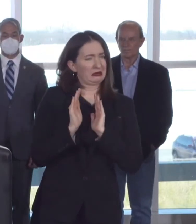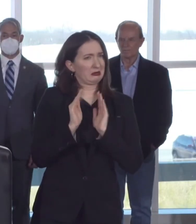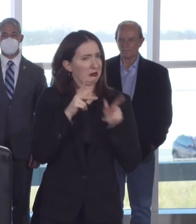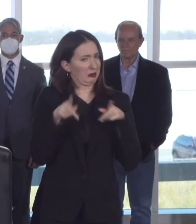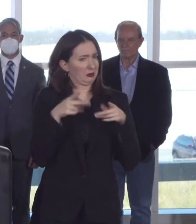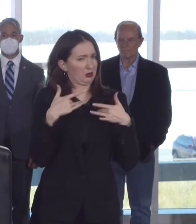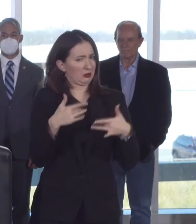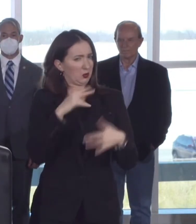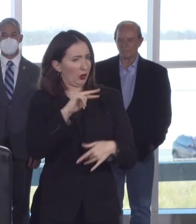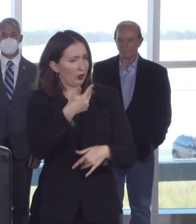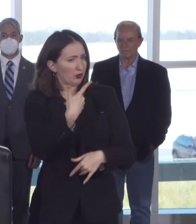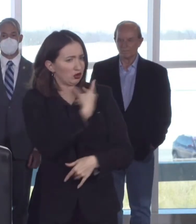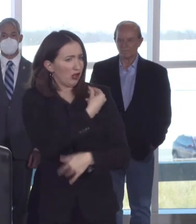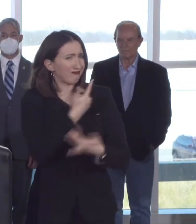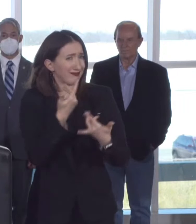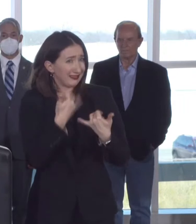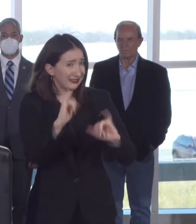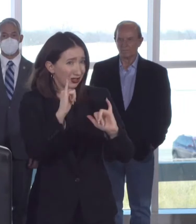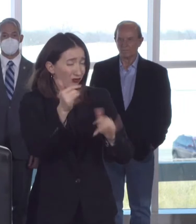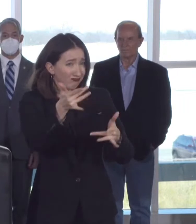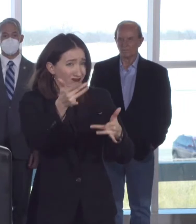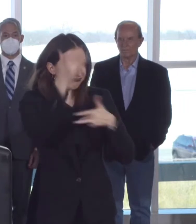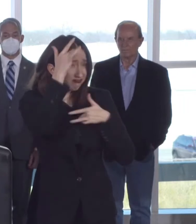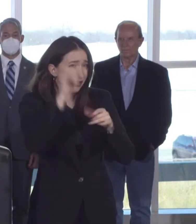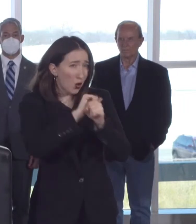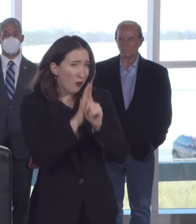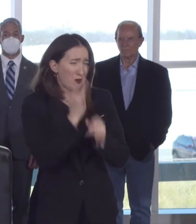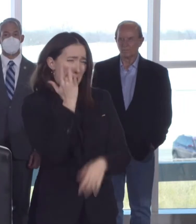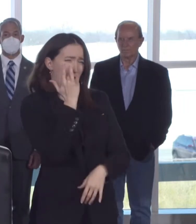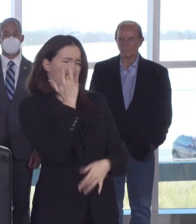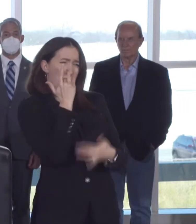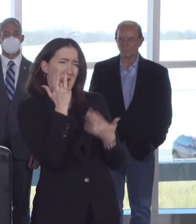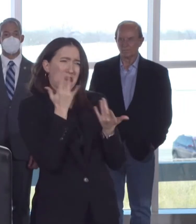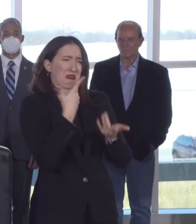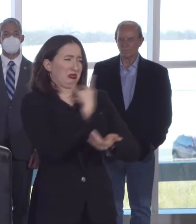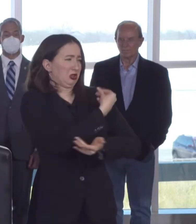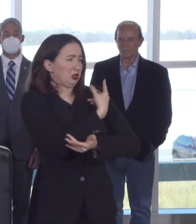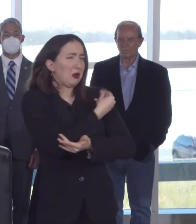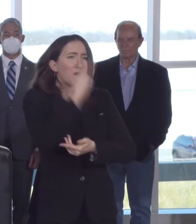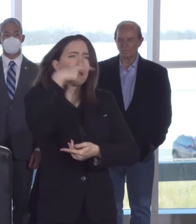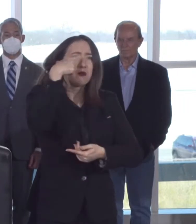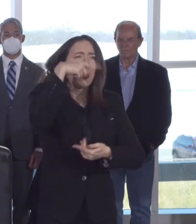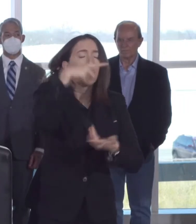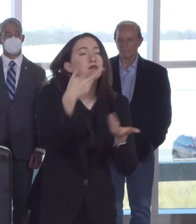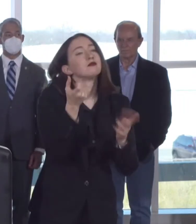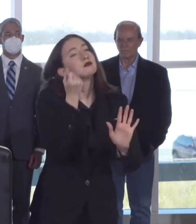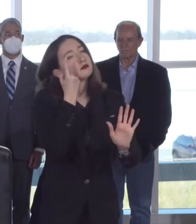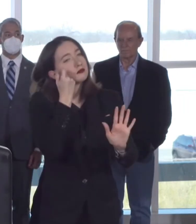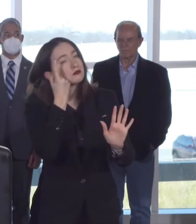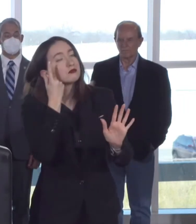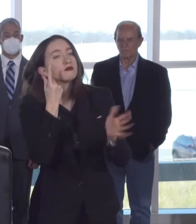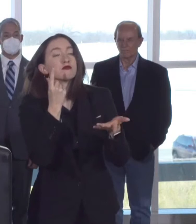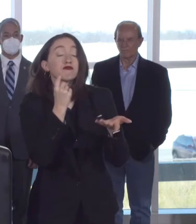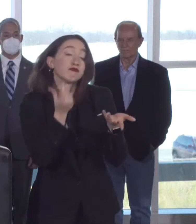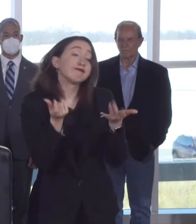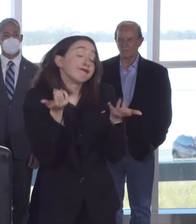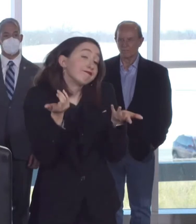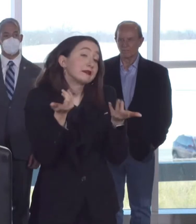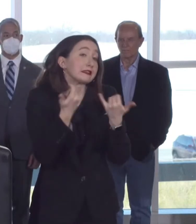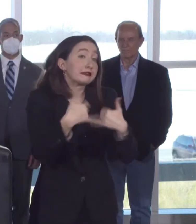fully vaccinated are still getting COVID-19? Breakthrough infections are not uncommon, and you are far better off being vaccinated than